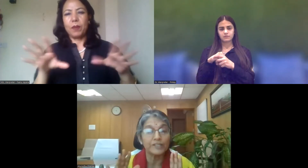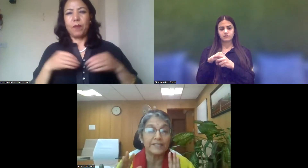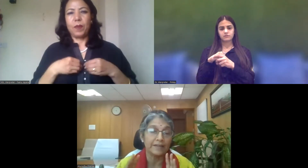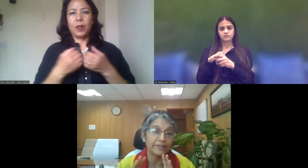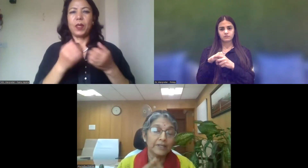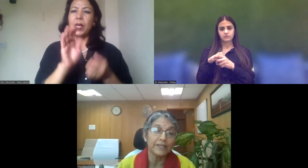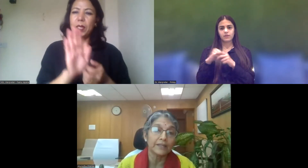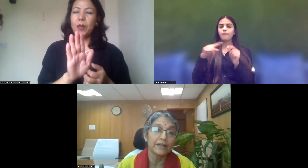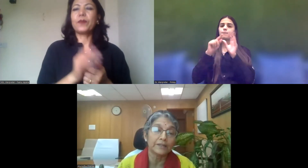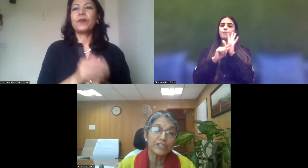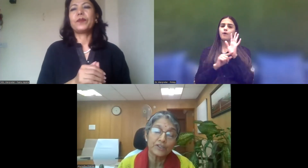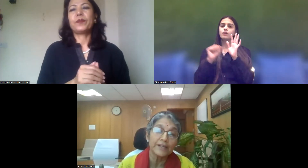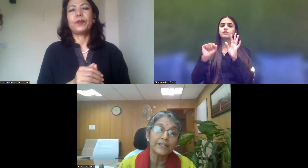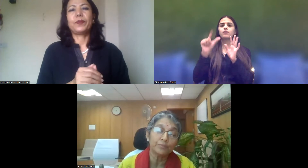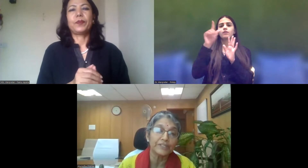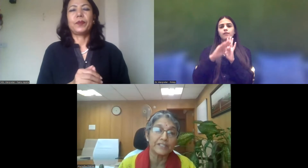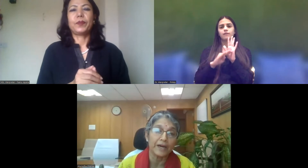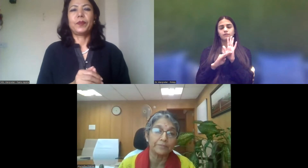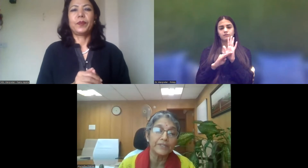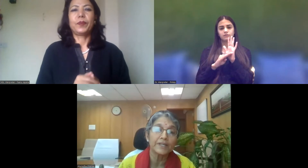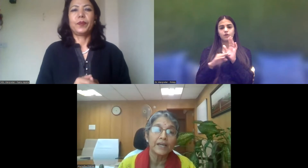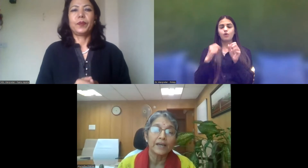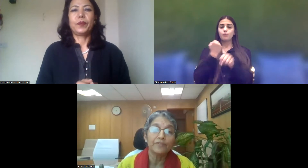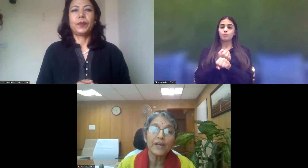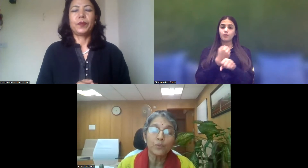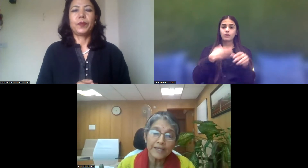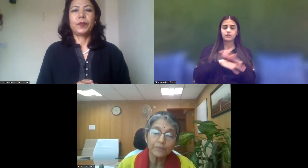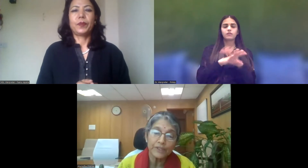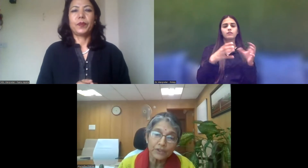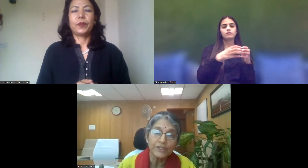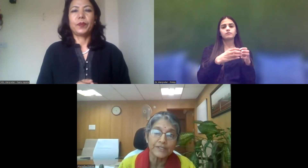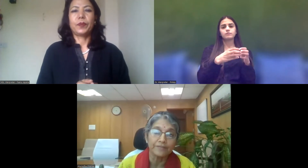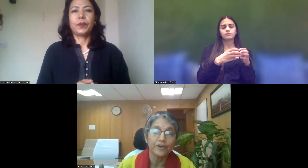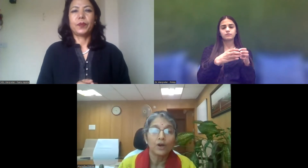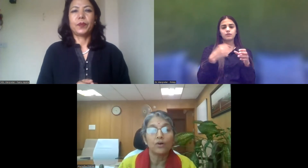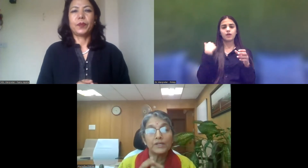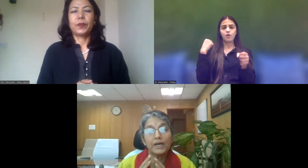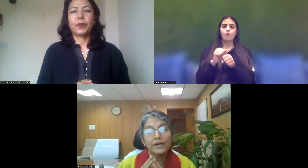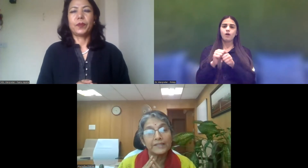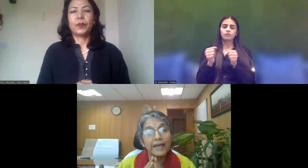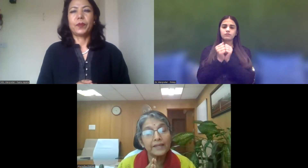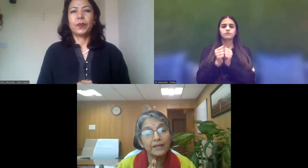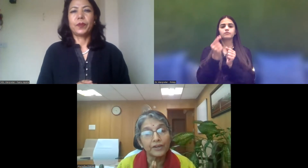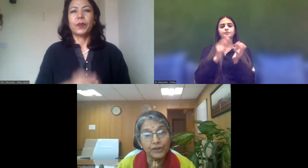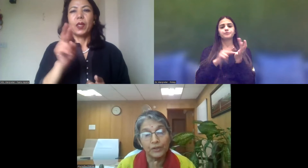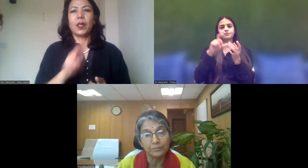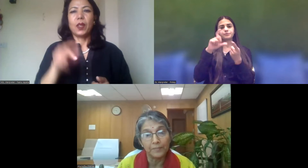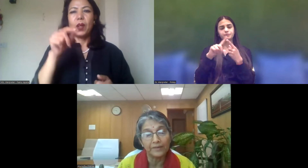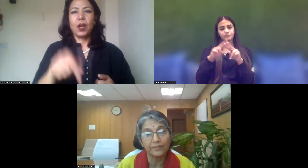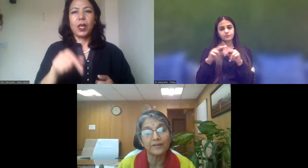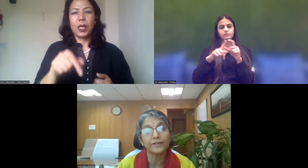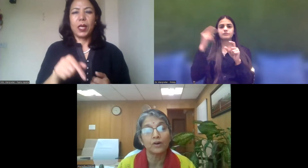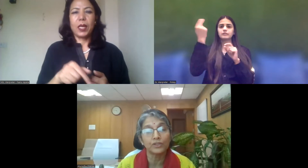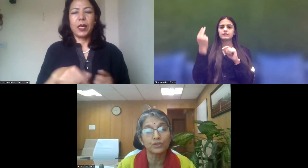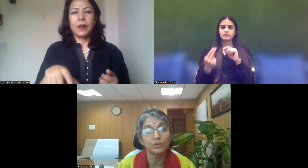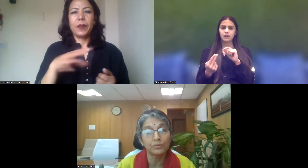at a policy level, particularly in the police department. We are working with the UNICEF on designing a curriculum, and